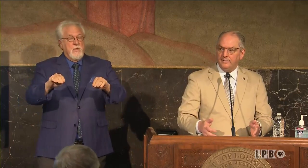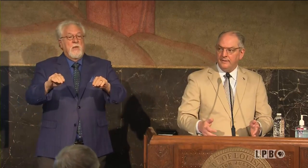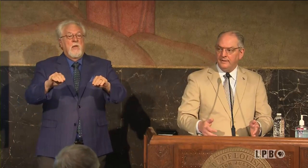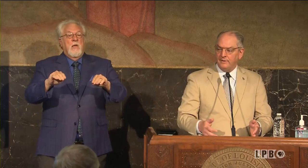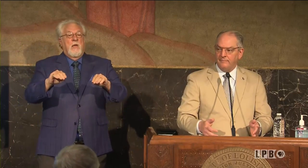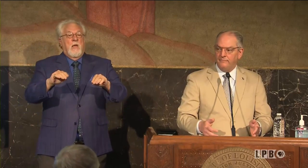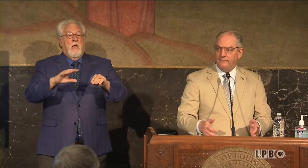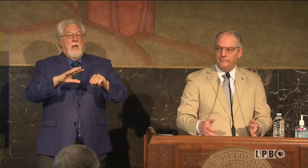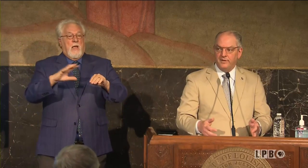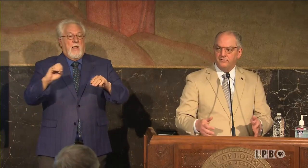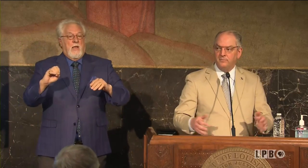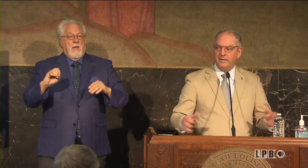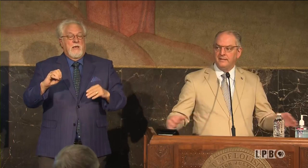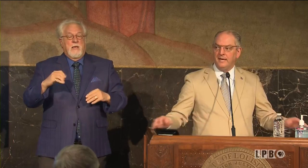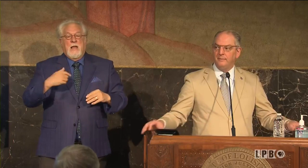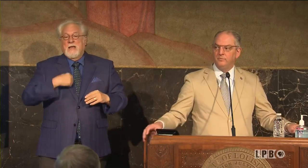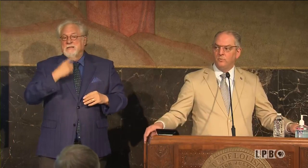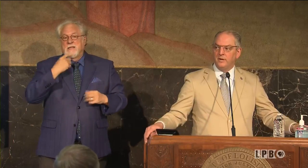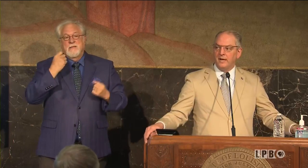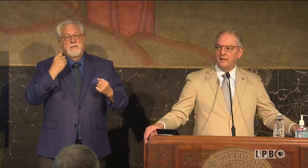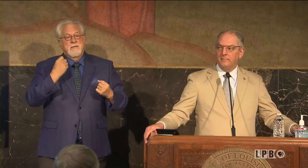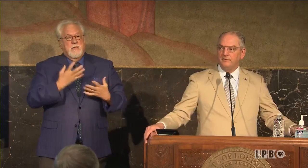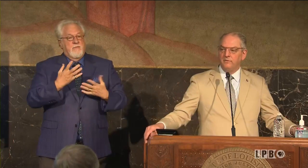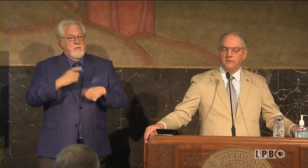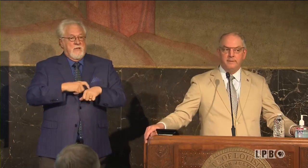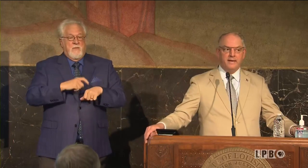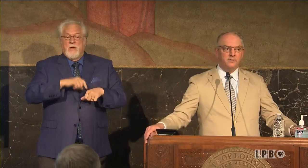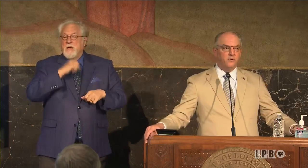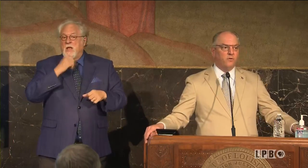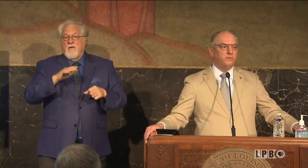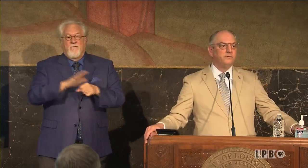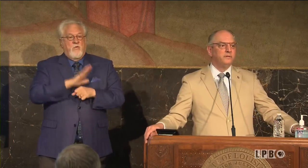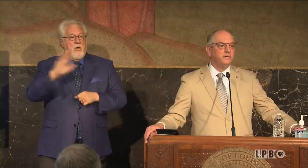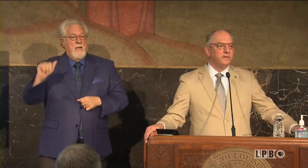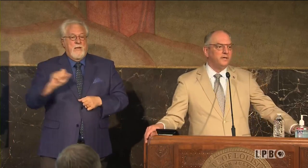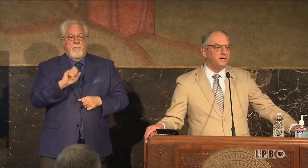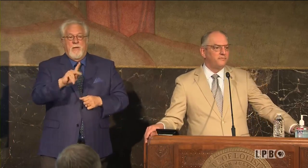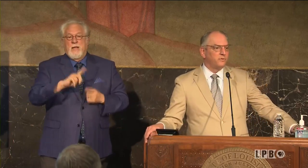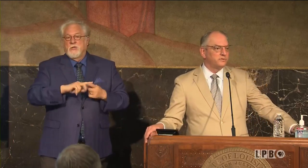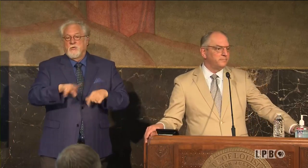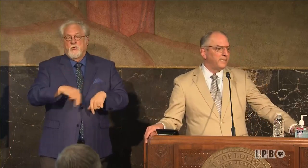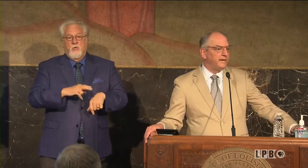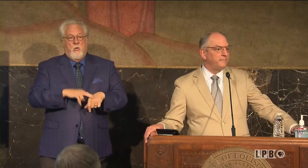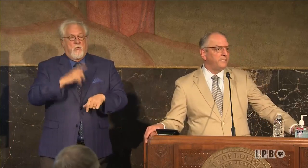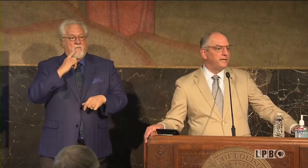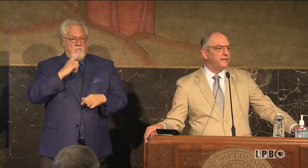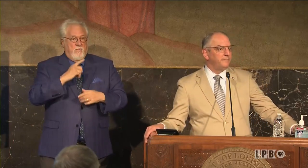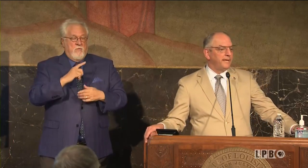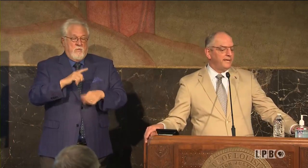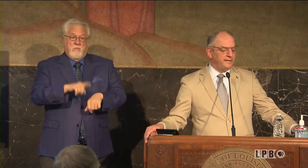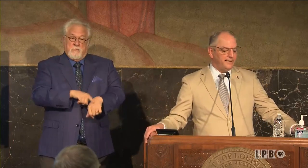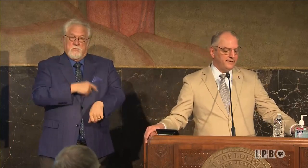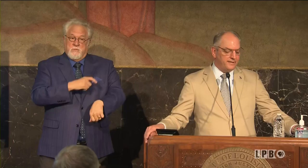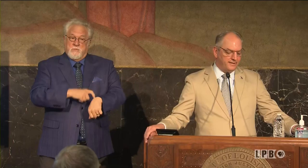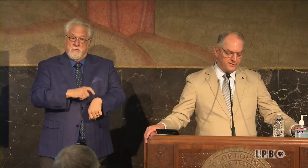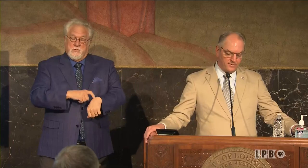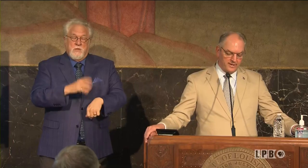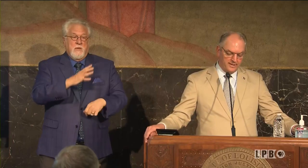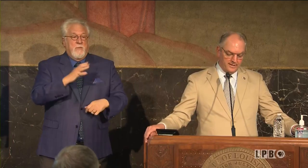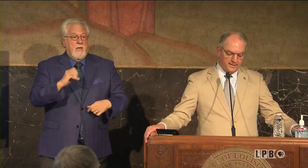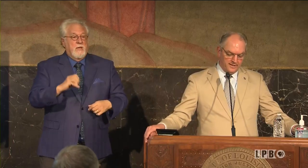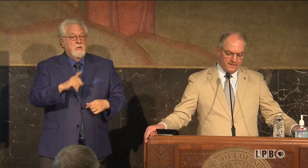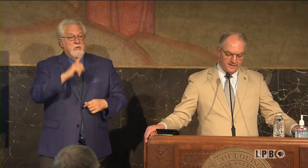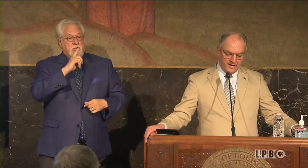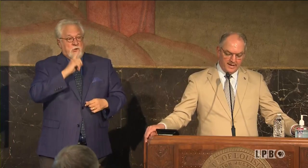and as I've said so many times, we're not going to be fully back to normal for some time, and